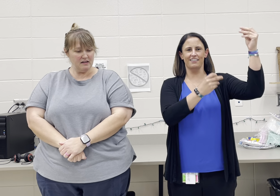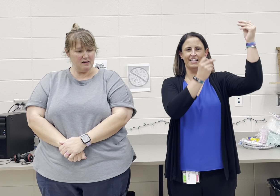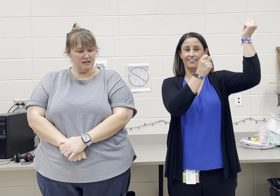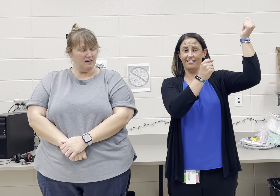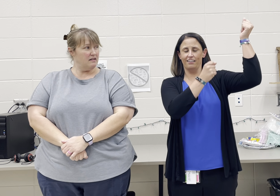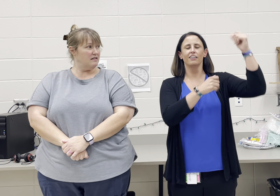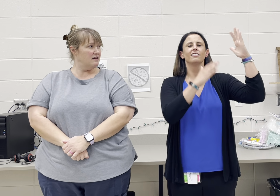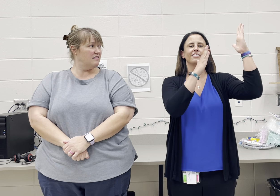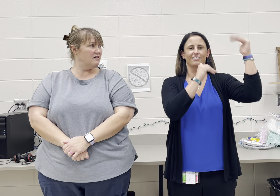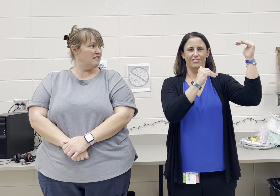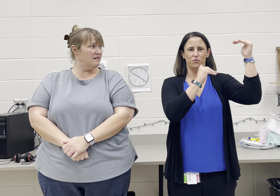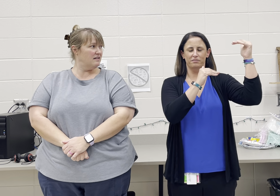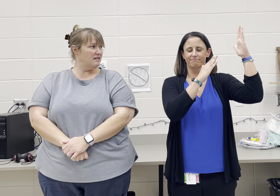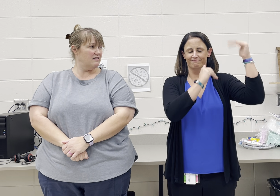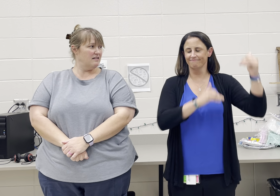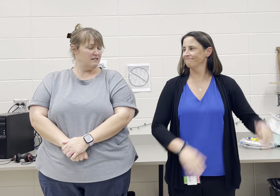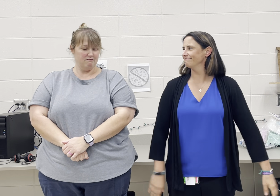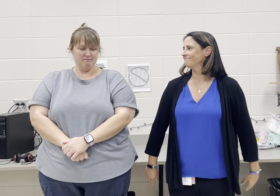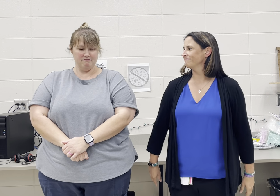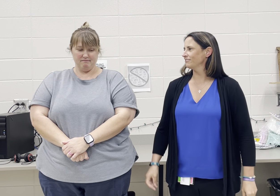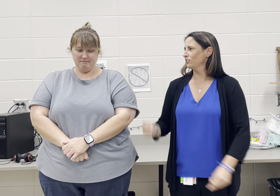like hope. Ole.